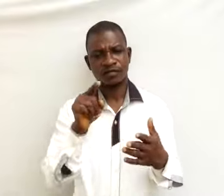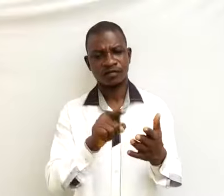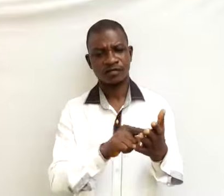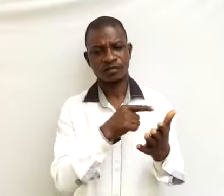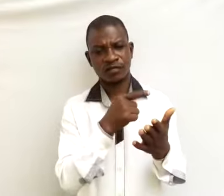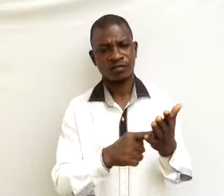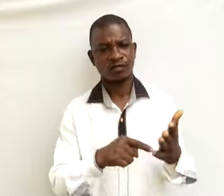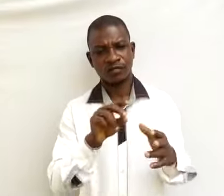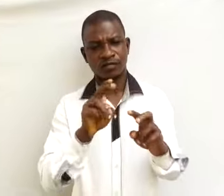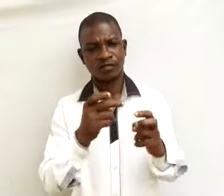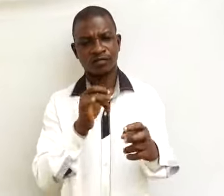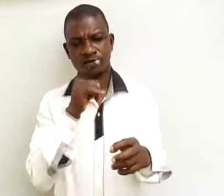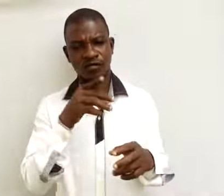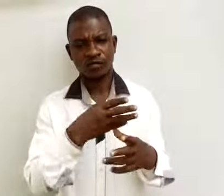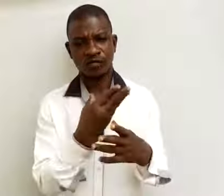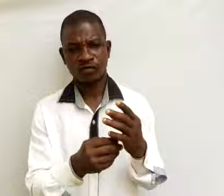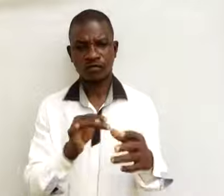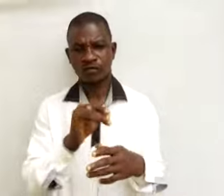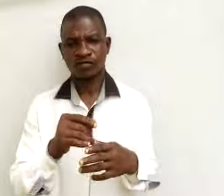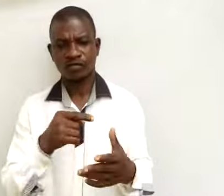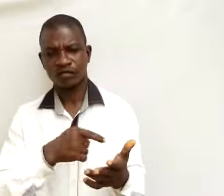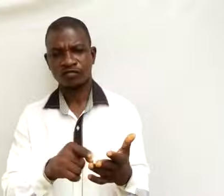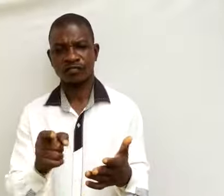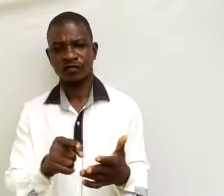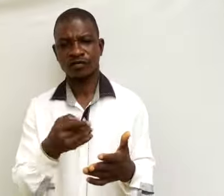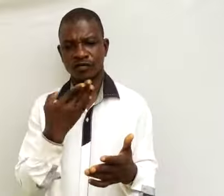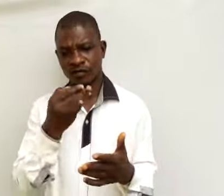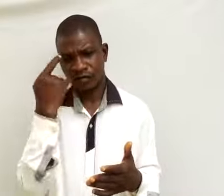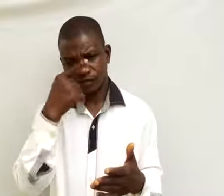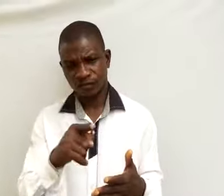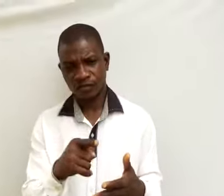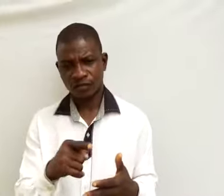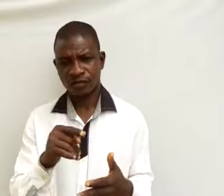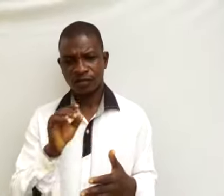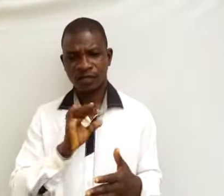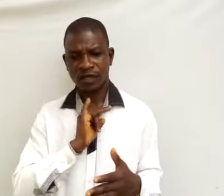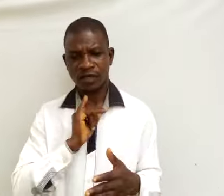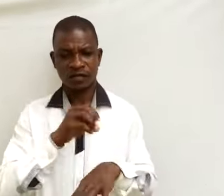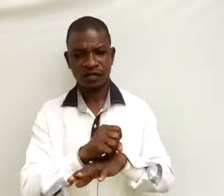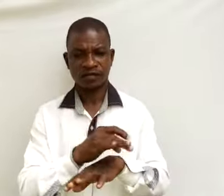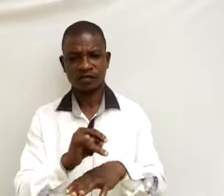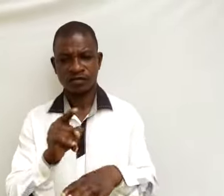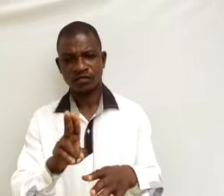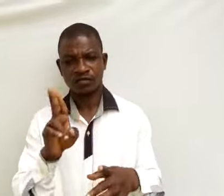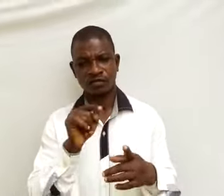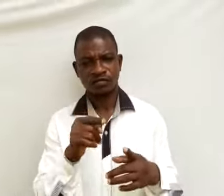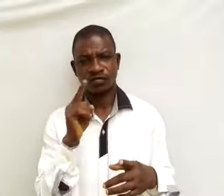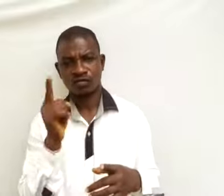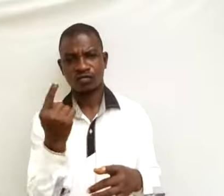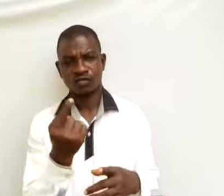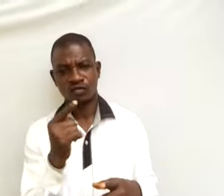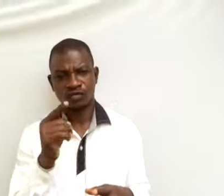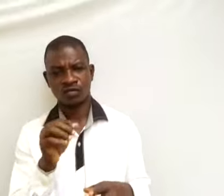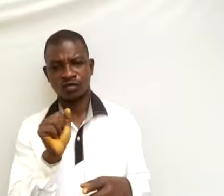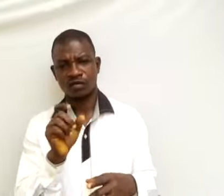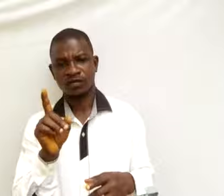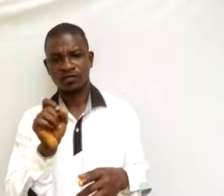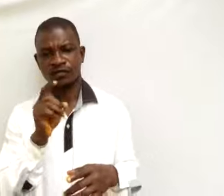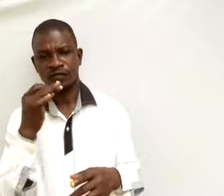you will lose your mark. Therefore, I would advise you use only adverbial clause in